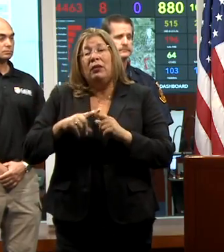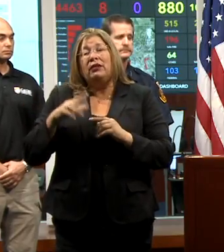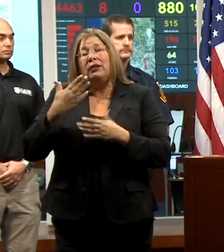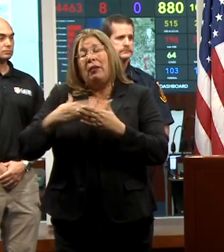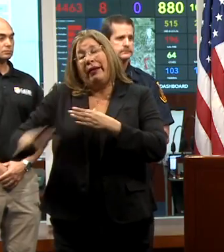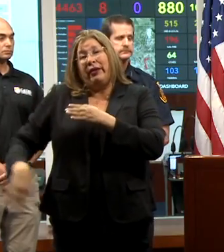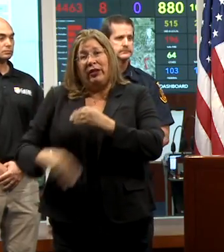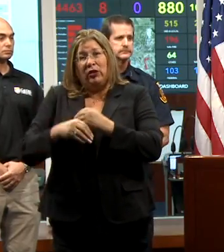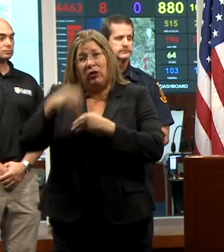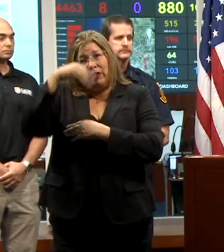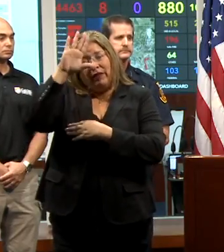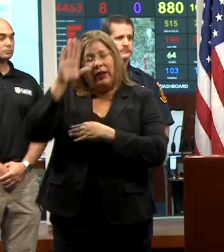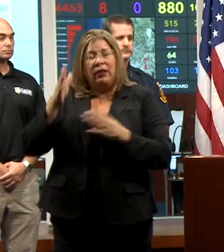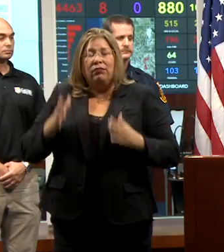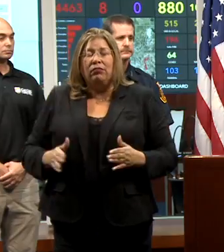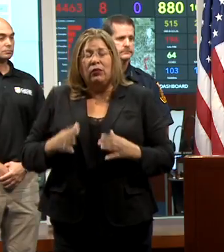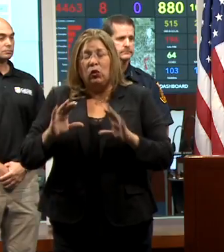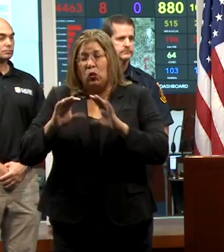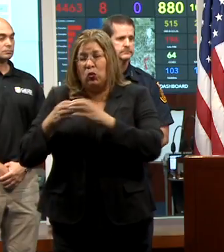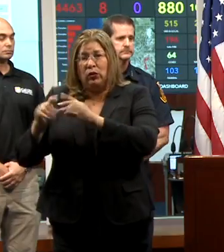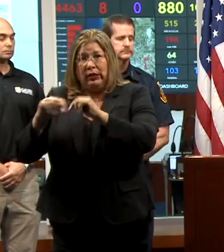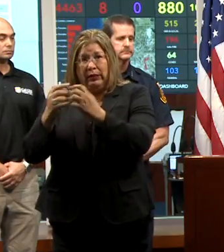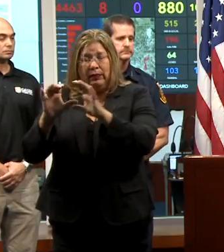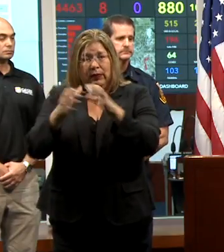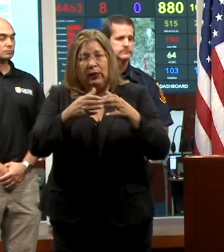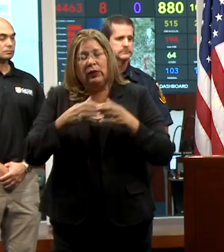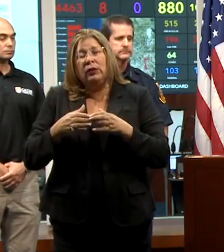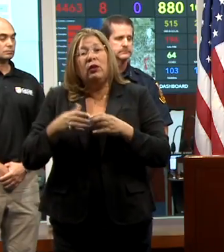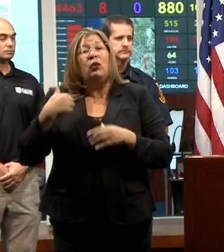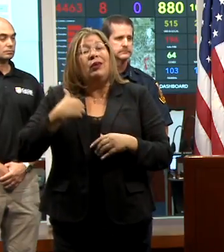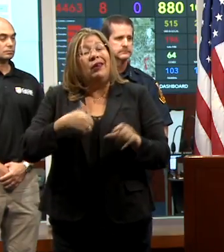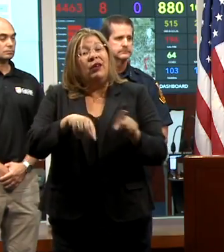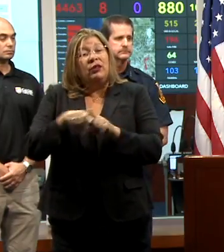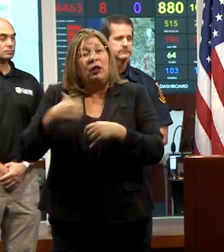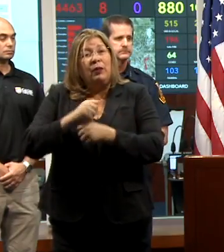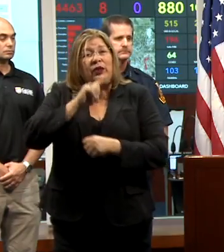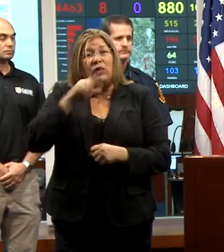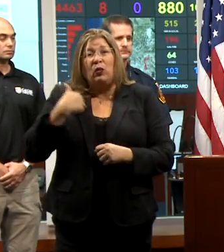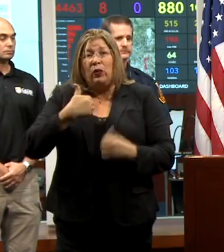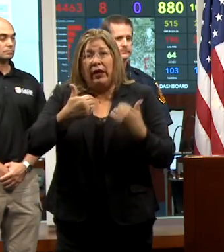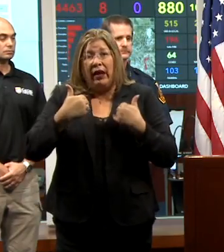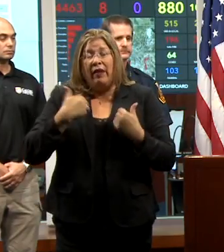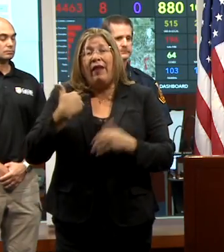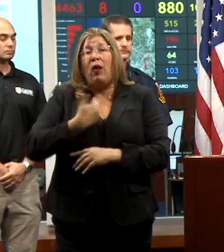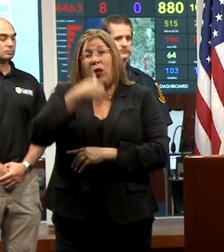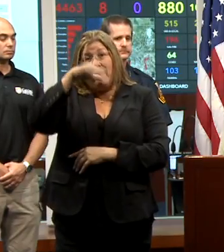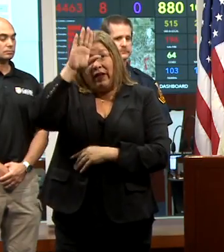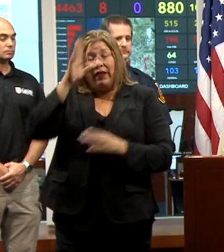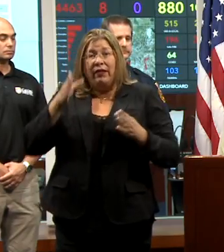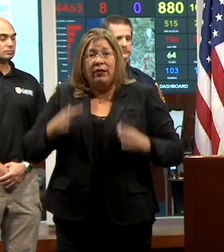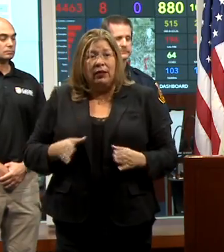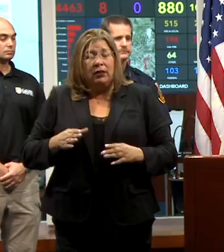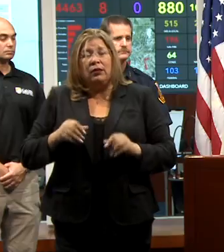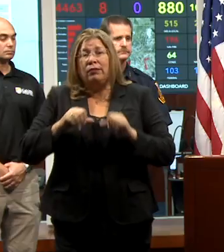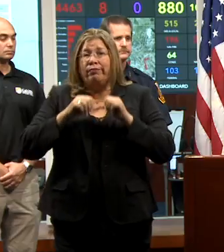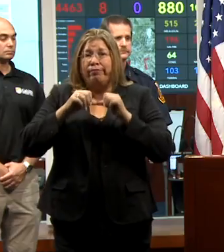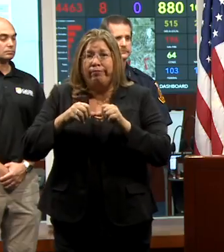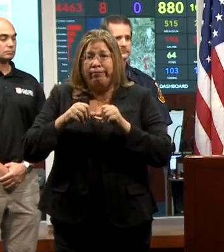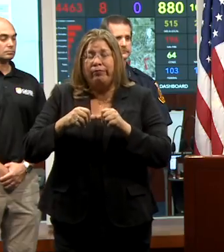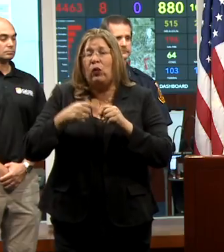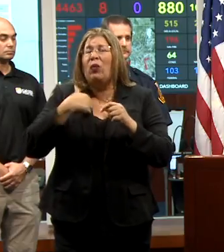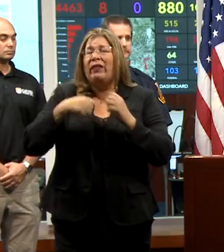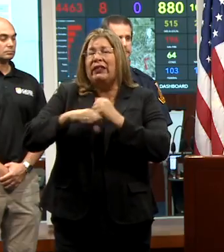crews. We also, to make sure that we have our firefighters continue on the line, have extended our